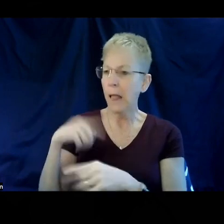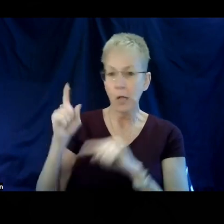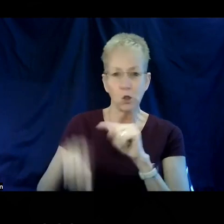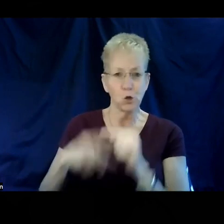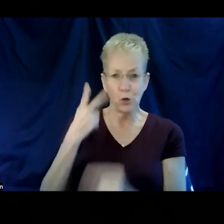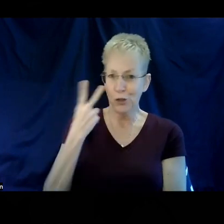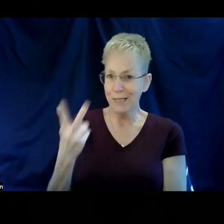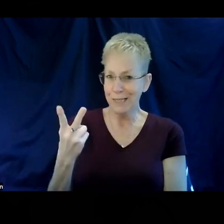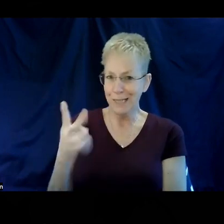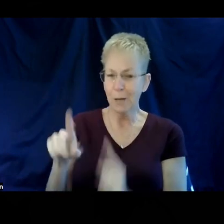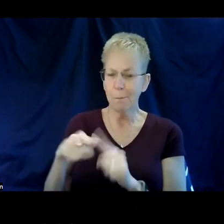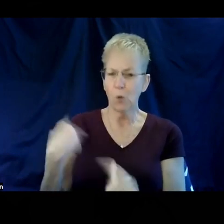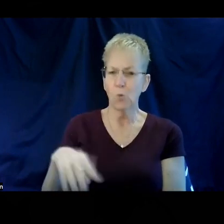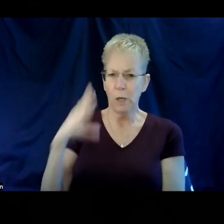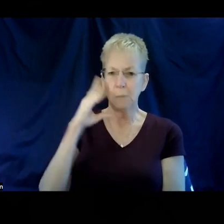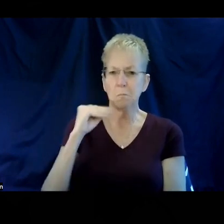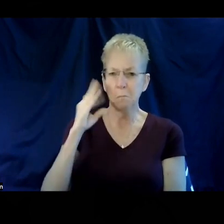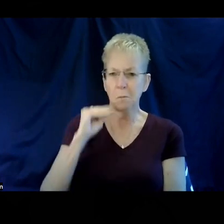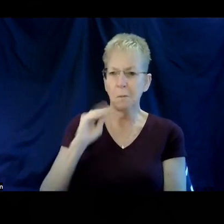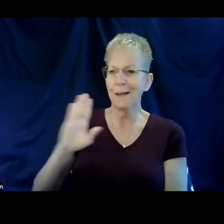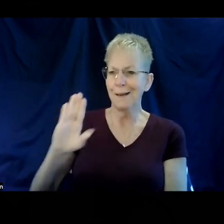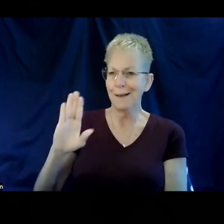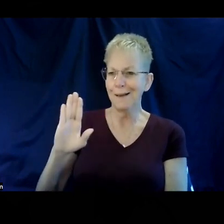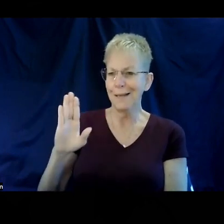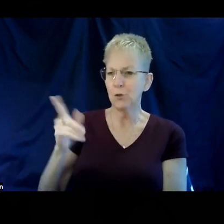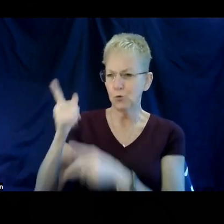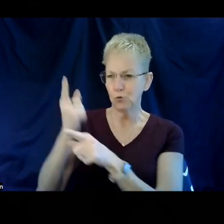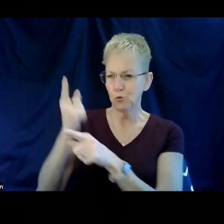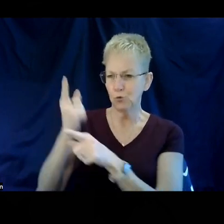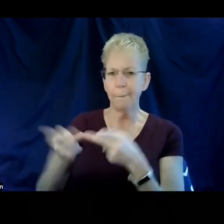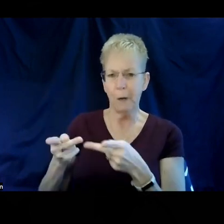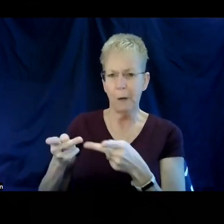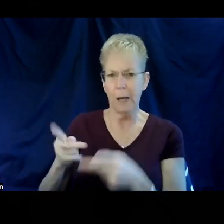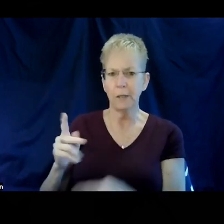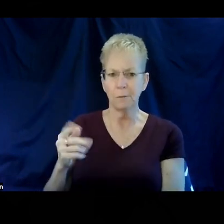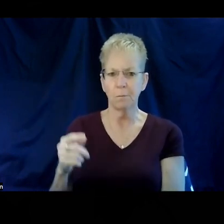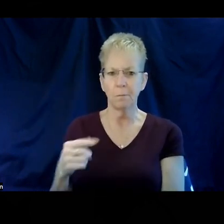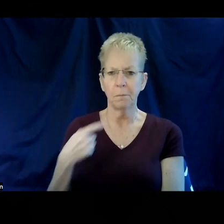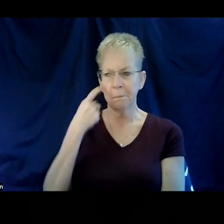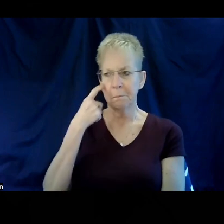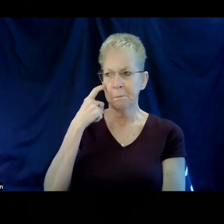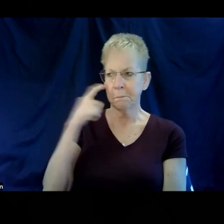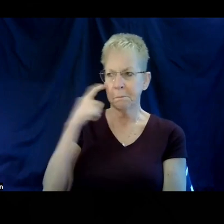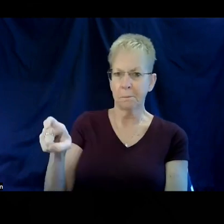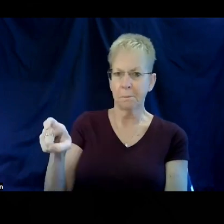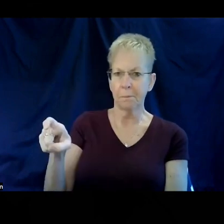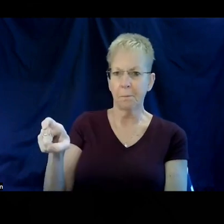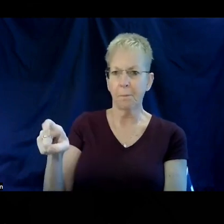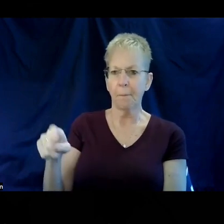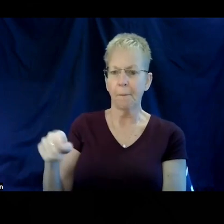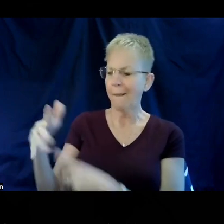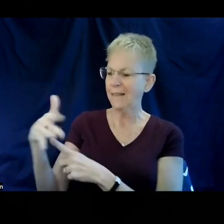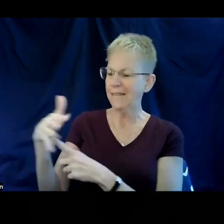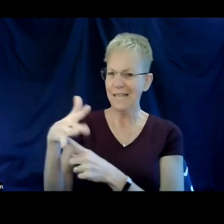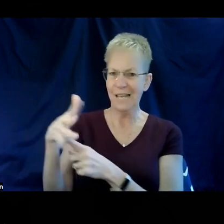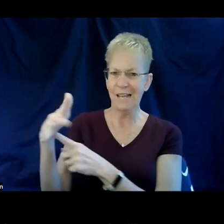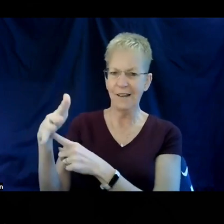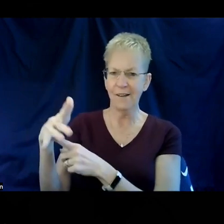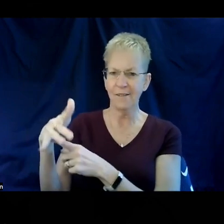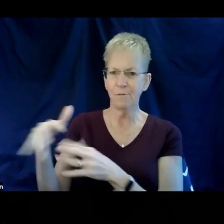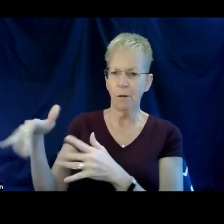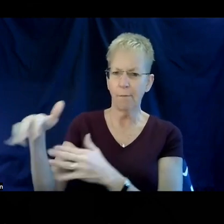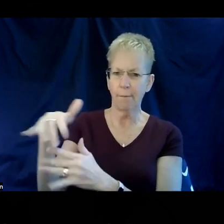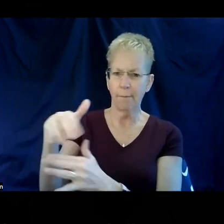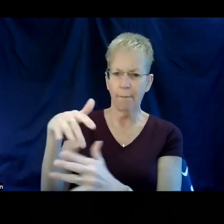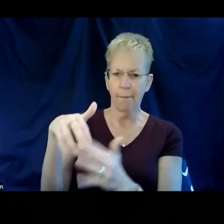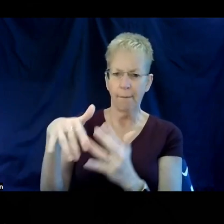we'd been through enough that I trusted he was right where he needed to be. I spotted it, a large leaf, its curled lobes